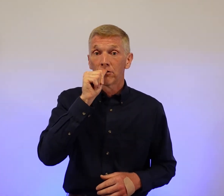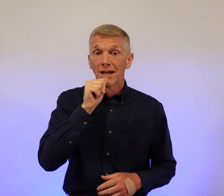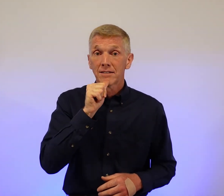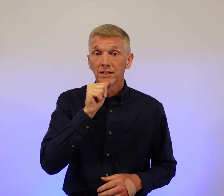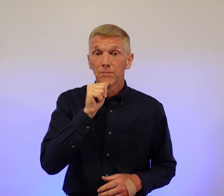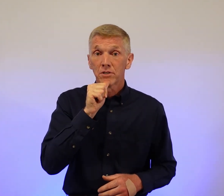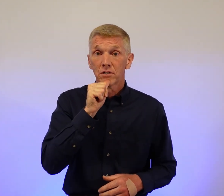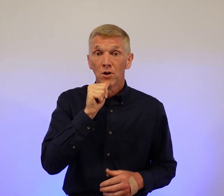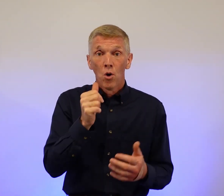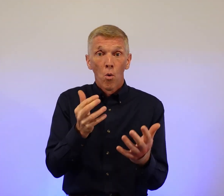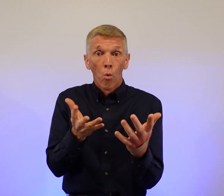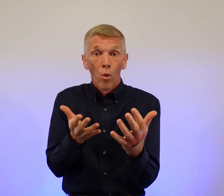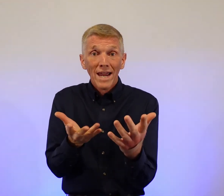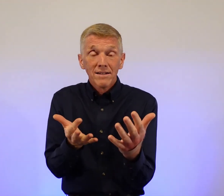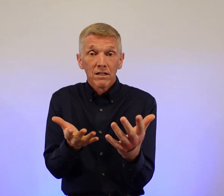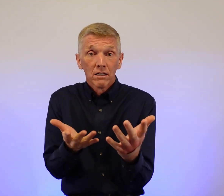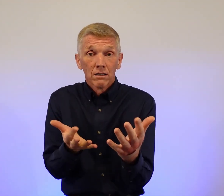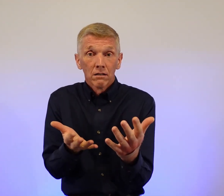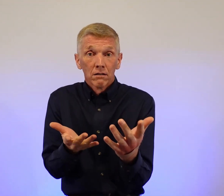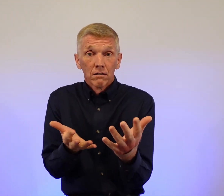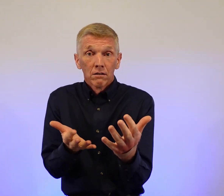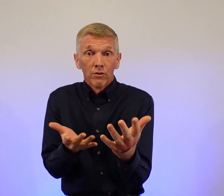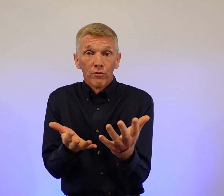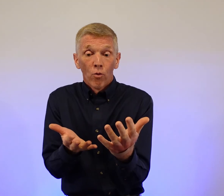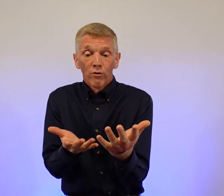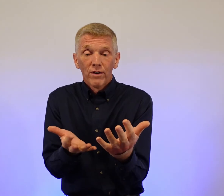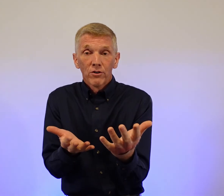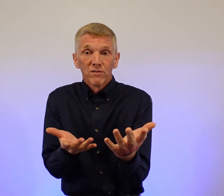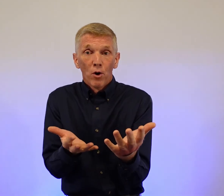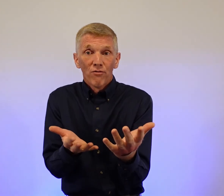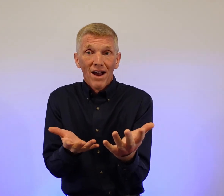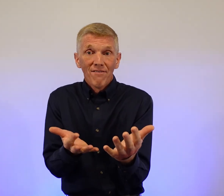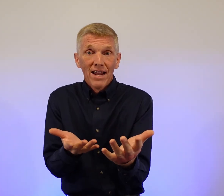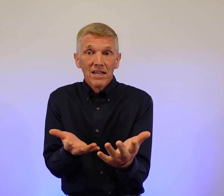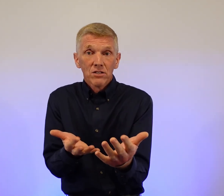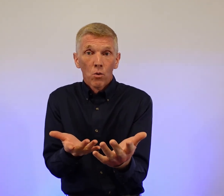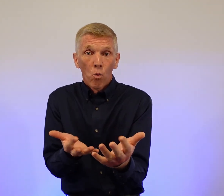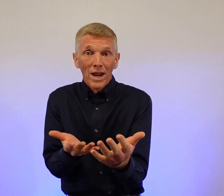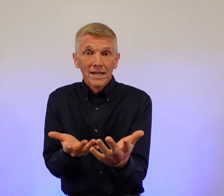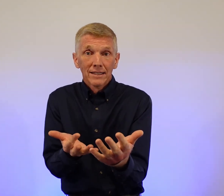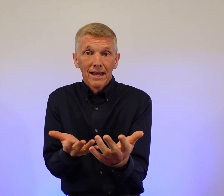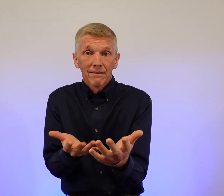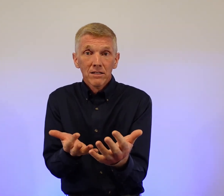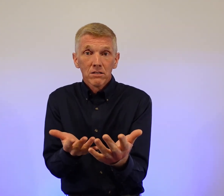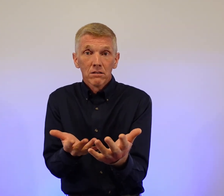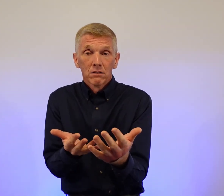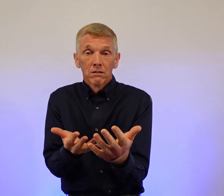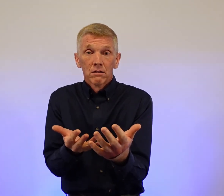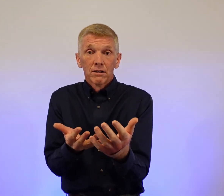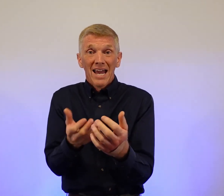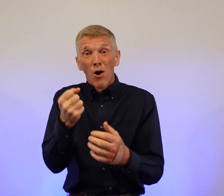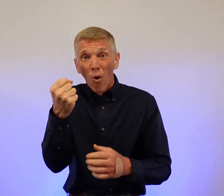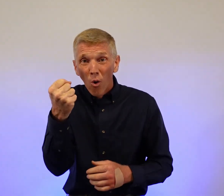cross the lips, wait, the four fingers of both five hands, waiting like this, okay,